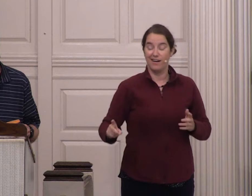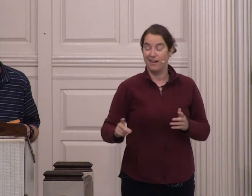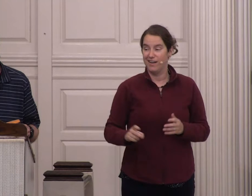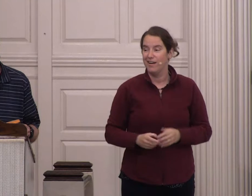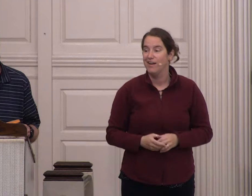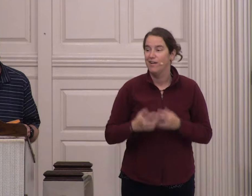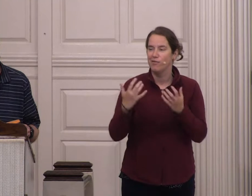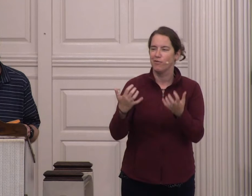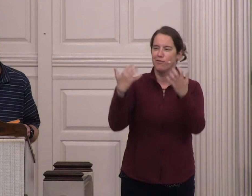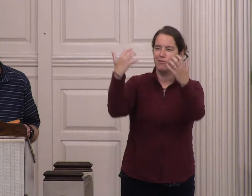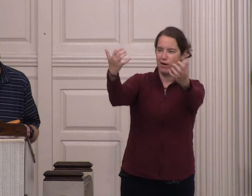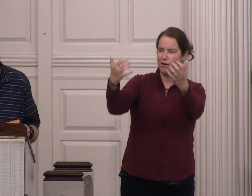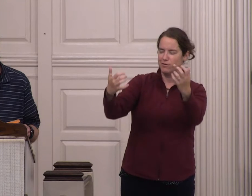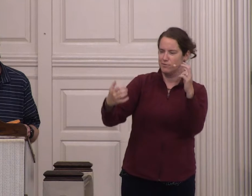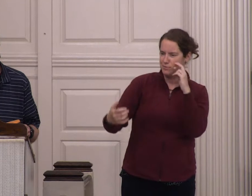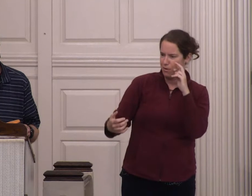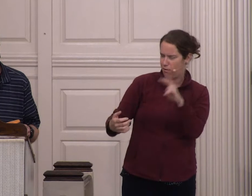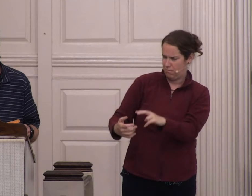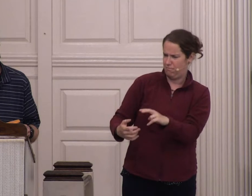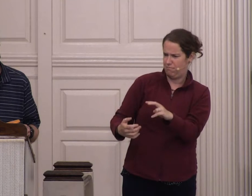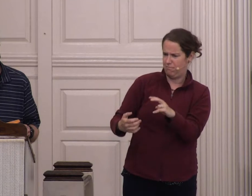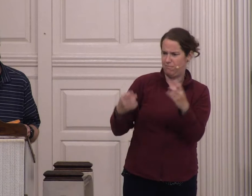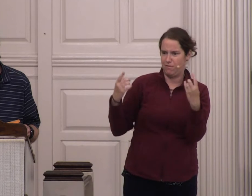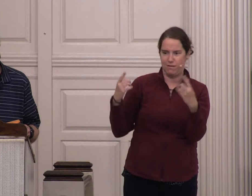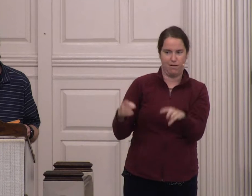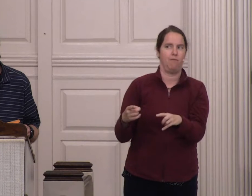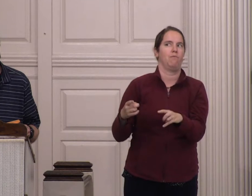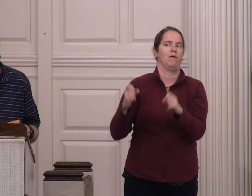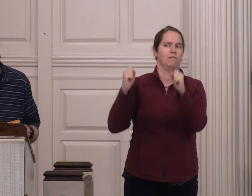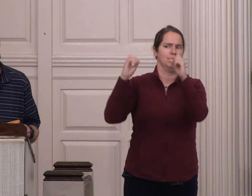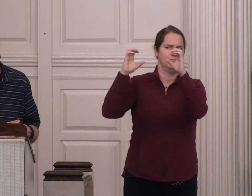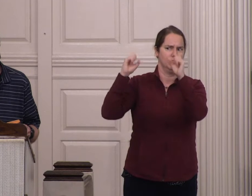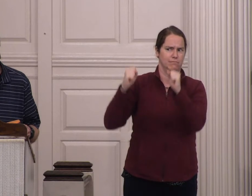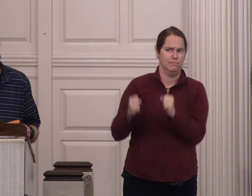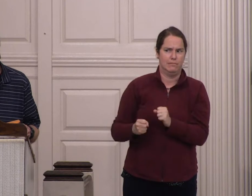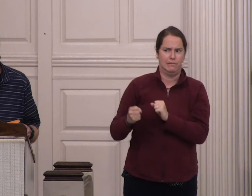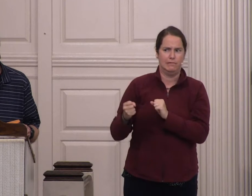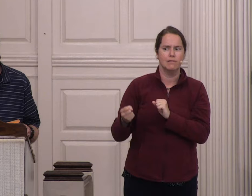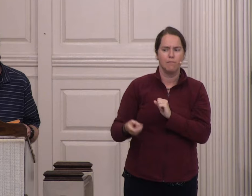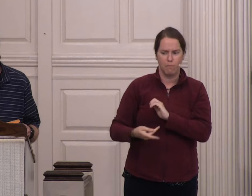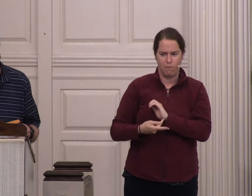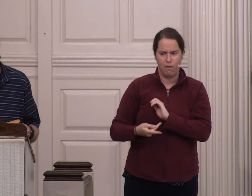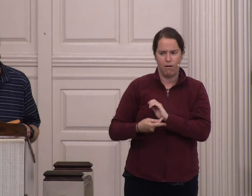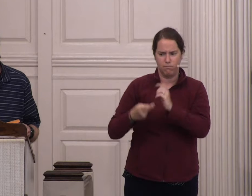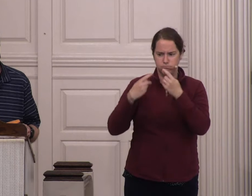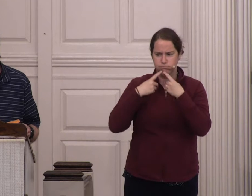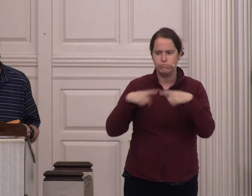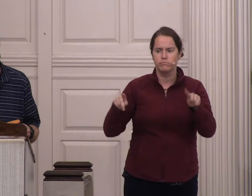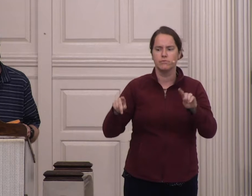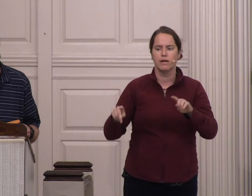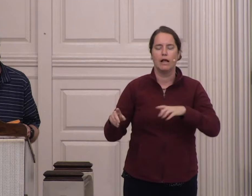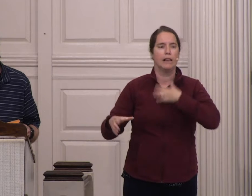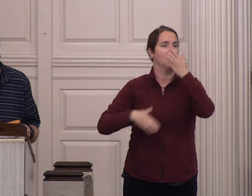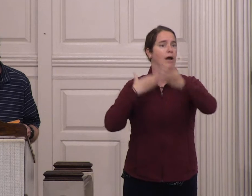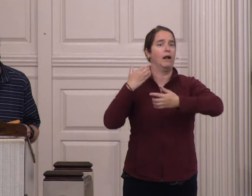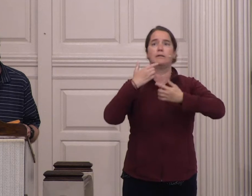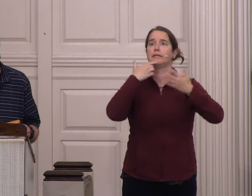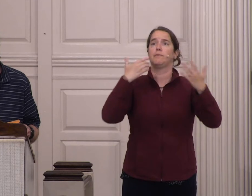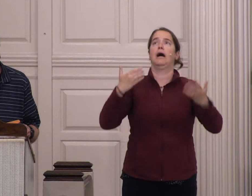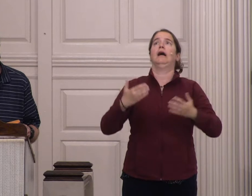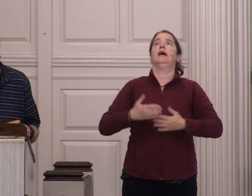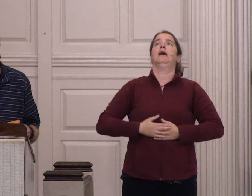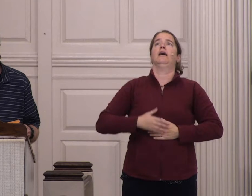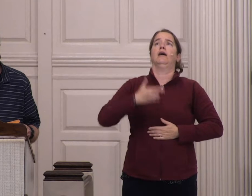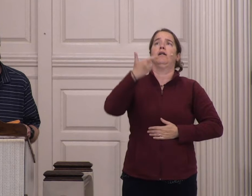When the crowd saw what Paul had done, they cried out in Laconian, "The gods have come down to